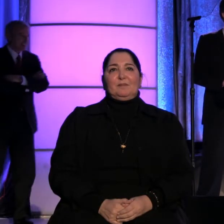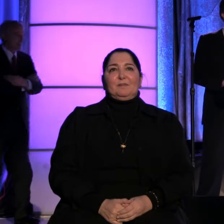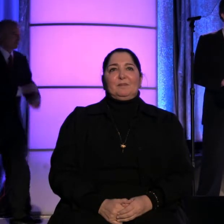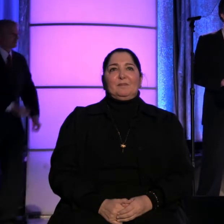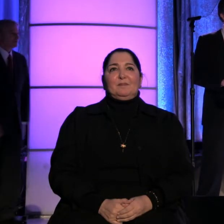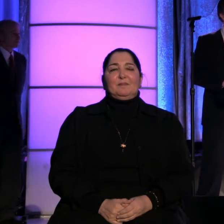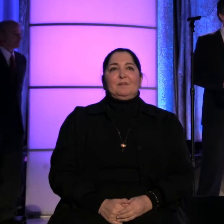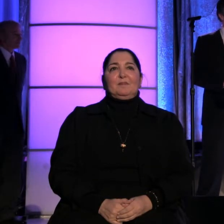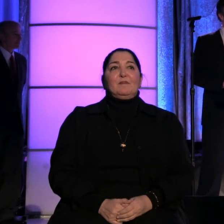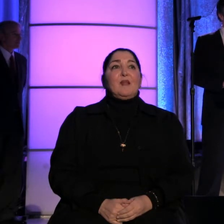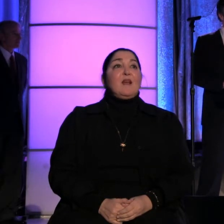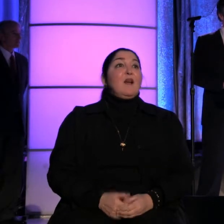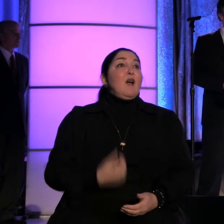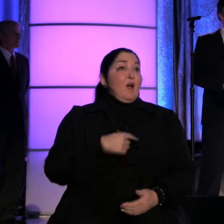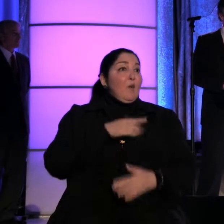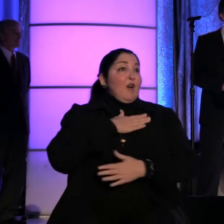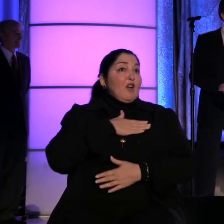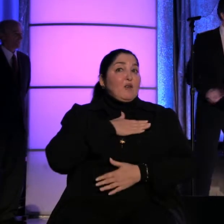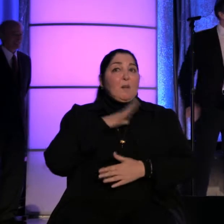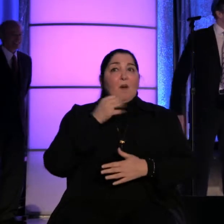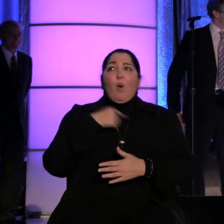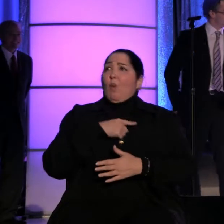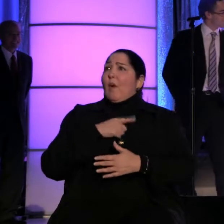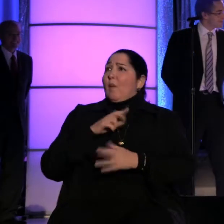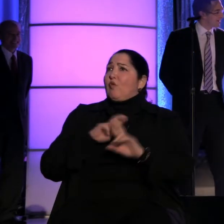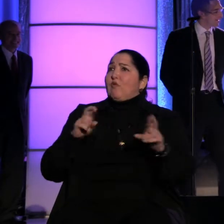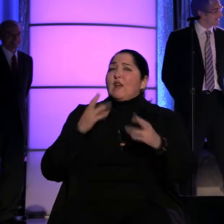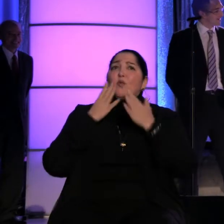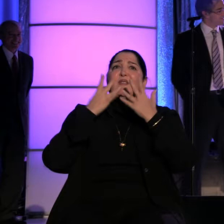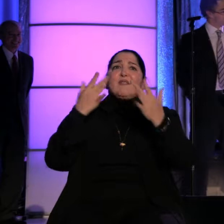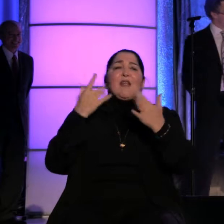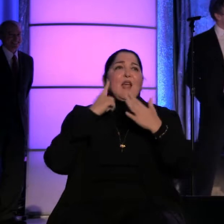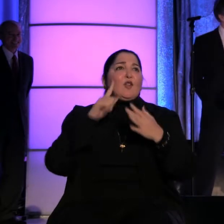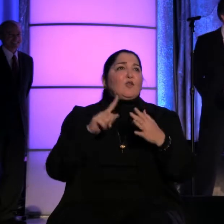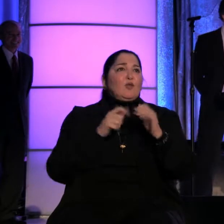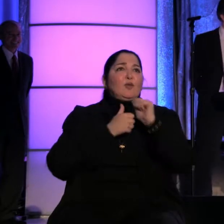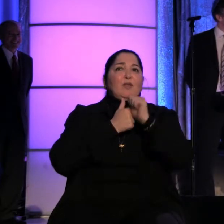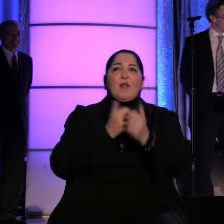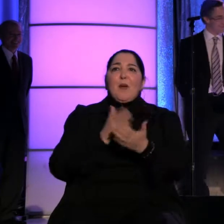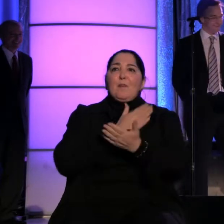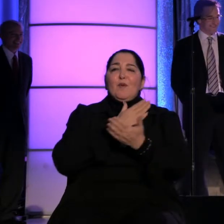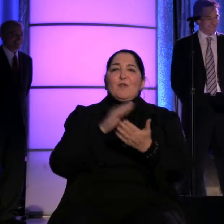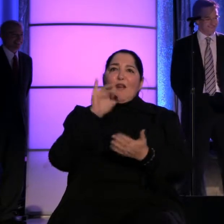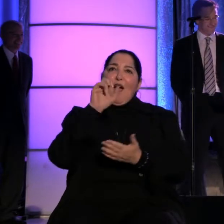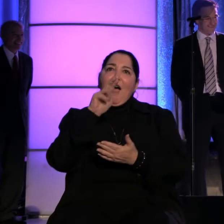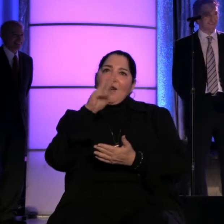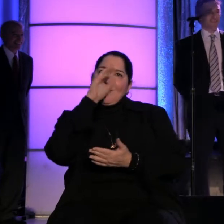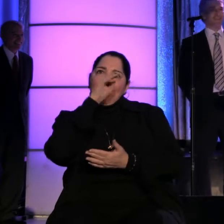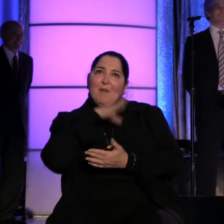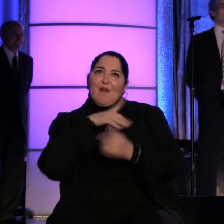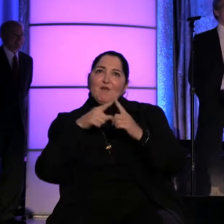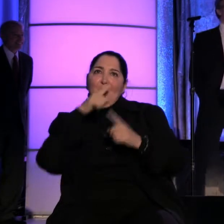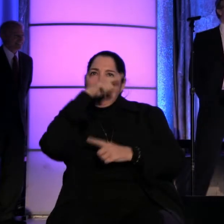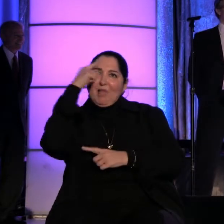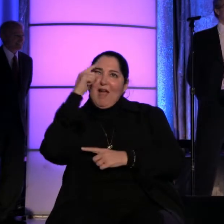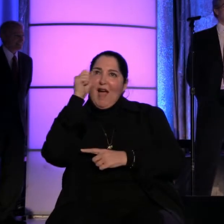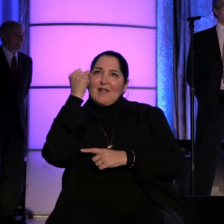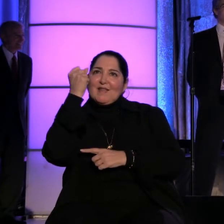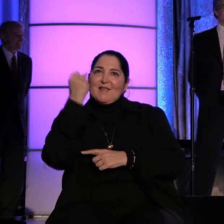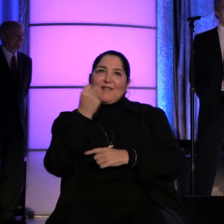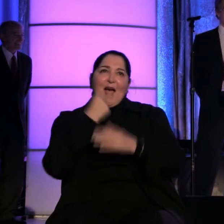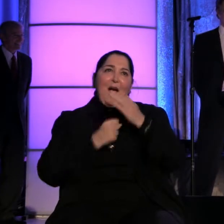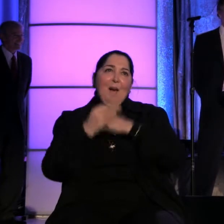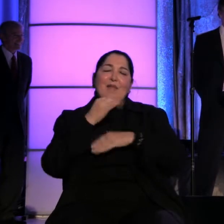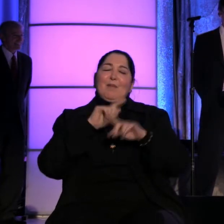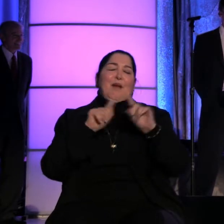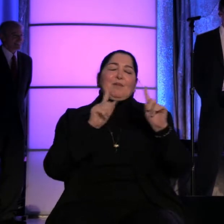So being an entertainment company, we had prepared to sing our presentation to the tune of Iron Man by Black Sabbath, but the other two presenters kind of stole our thunder,